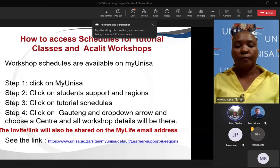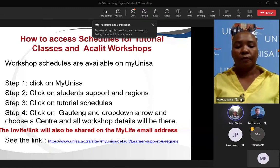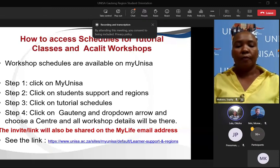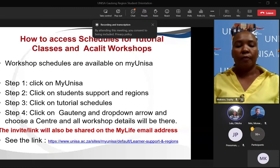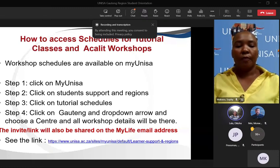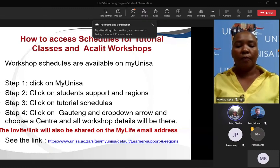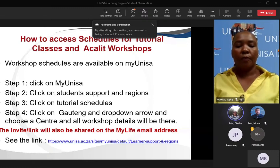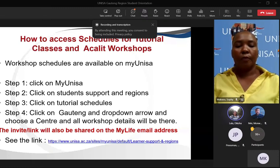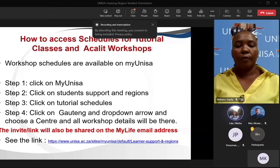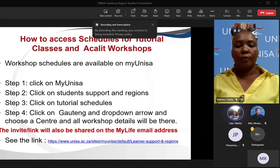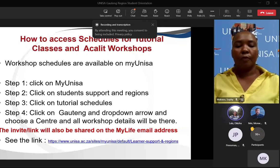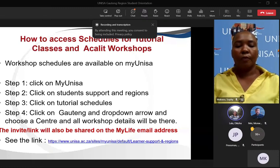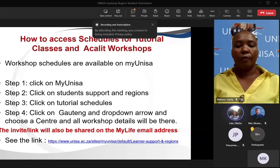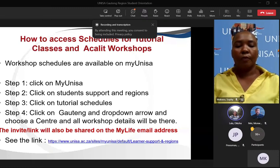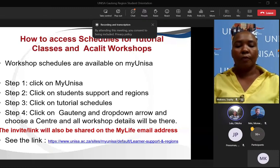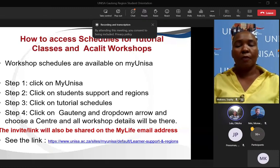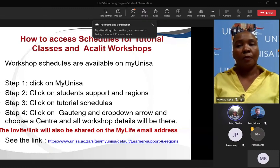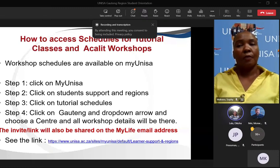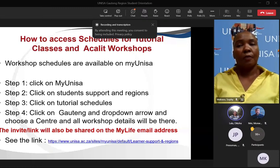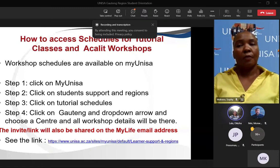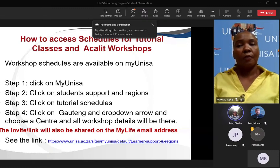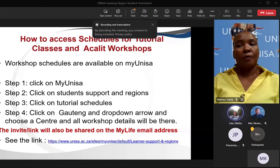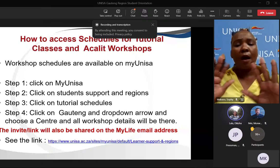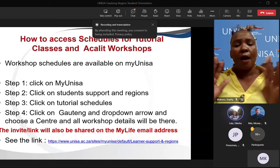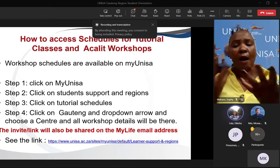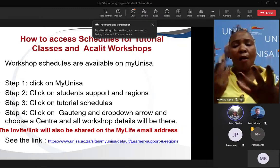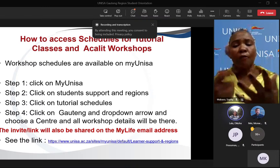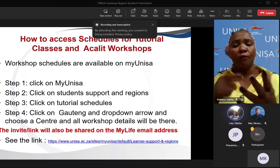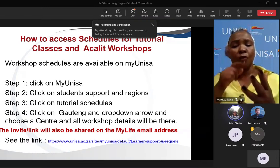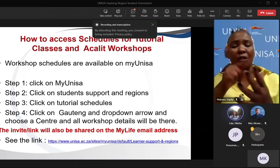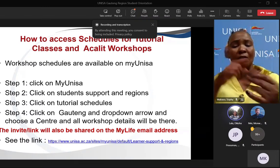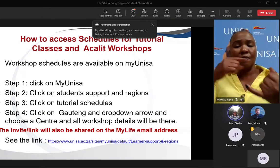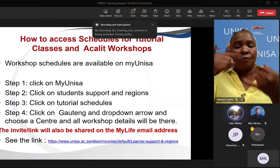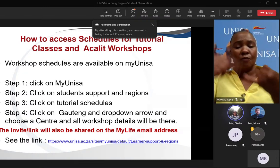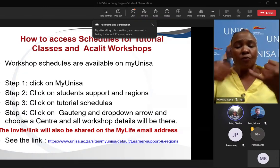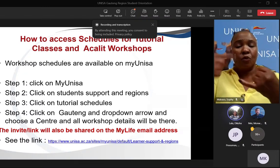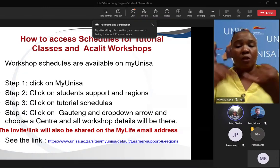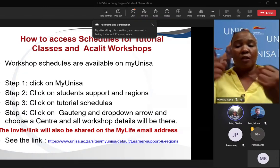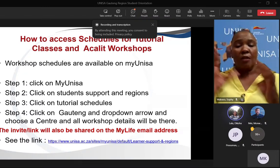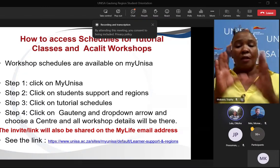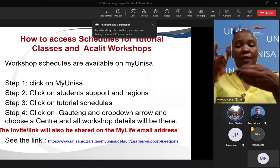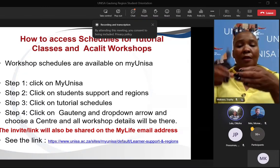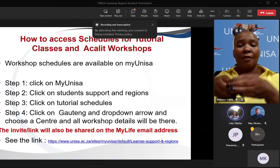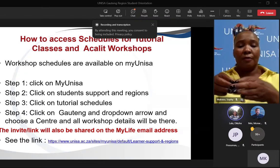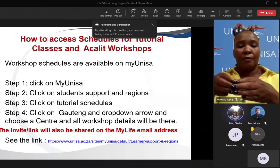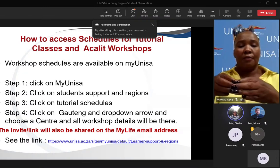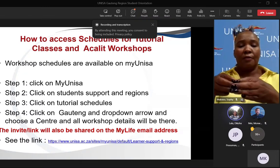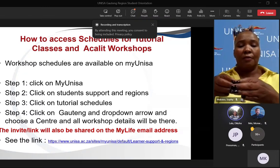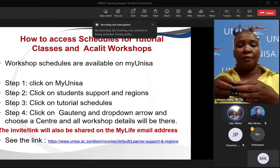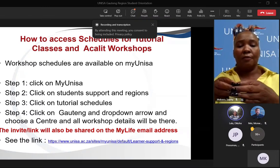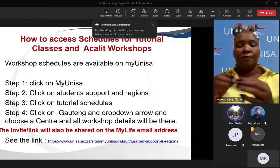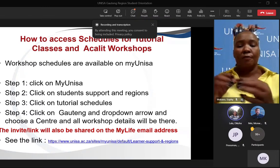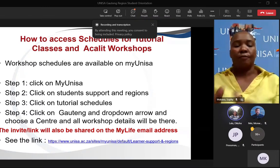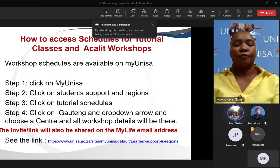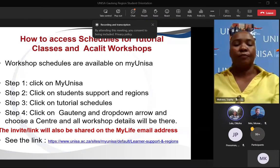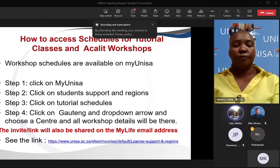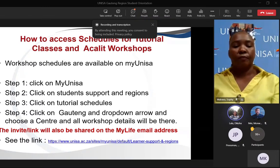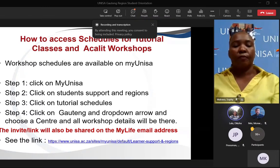so how do you access your schedules as well as at current workshops